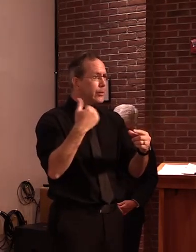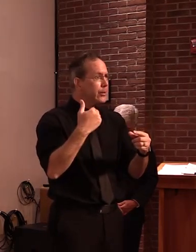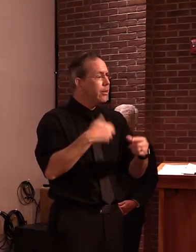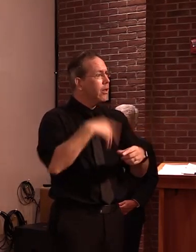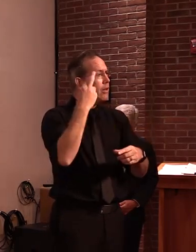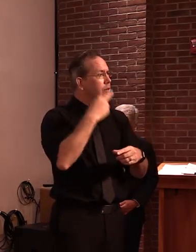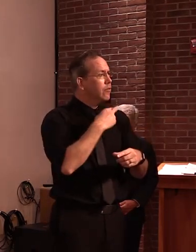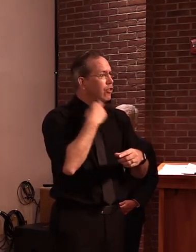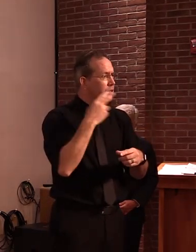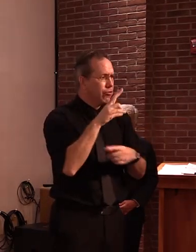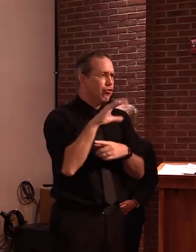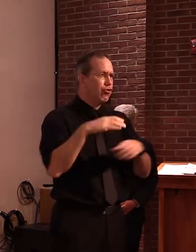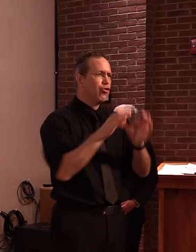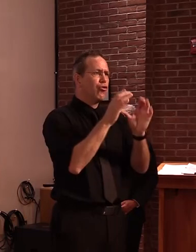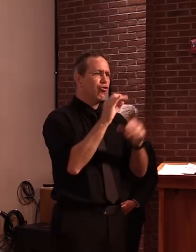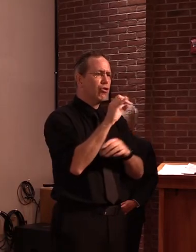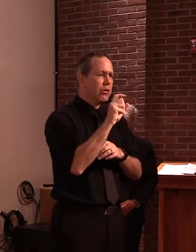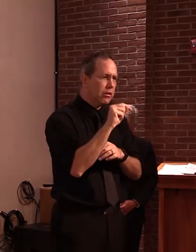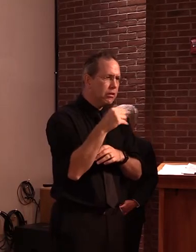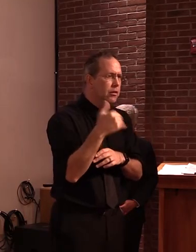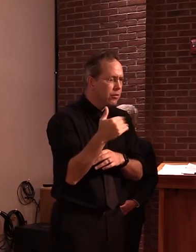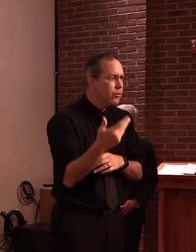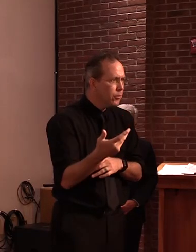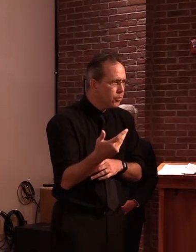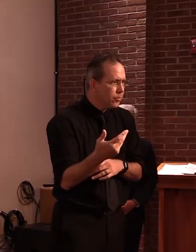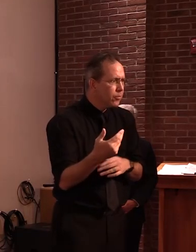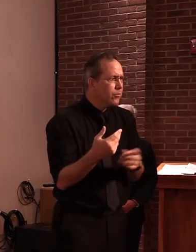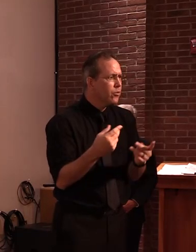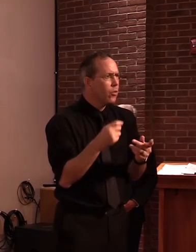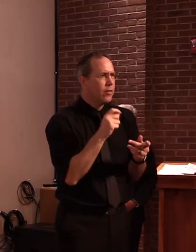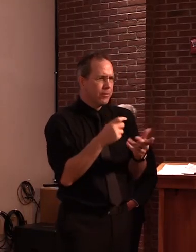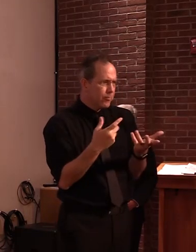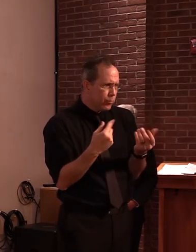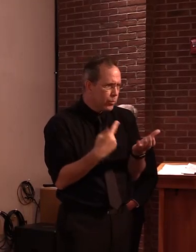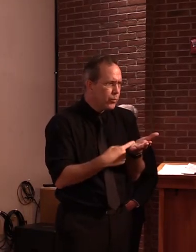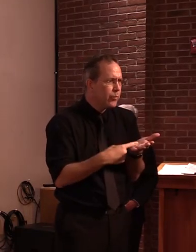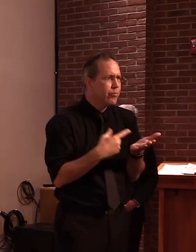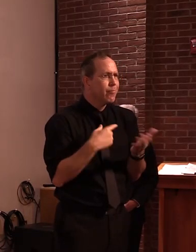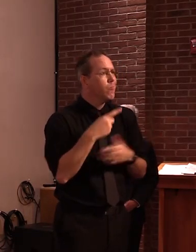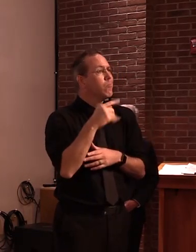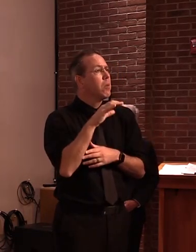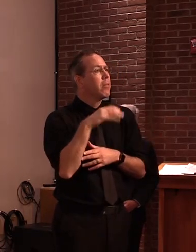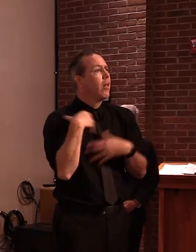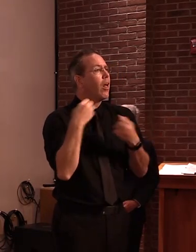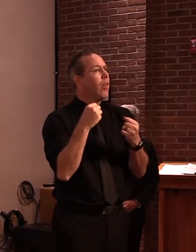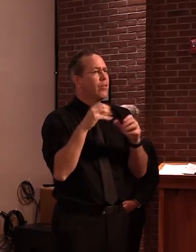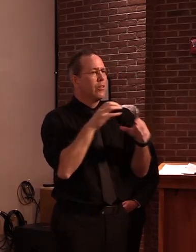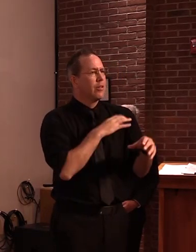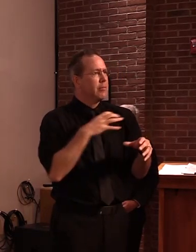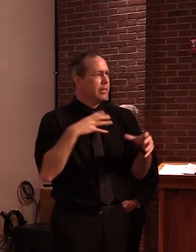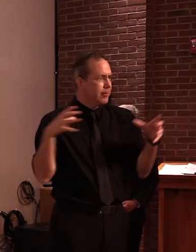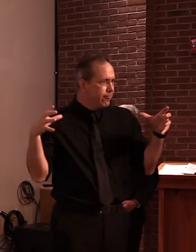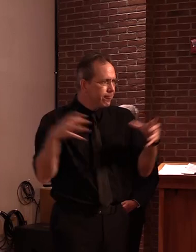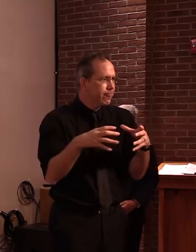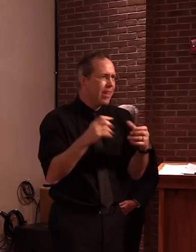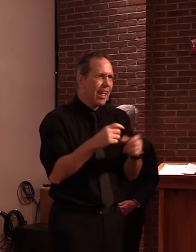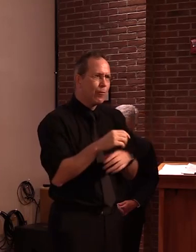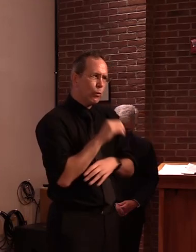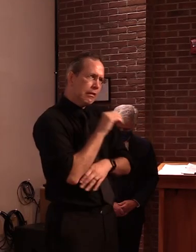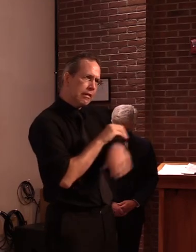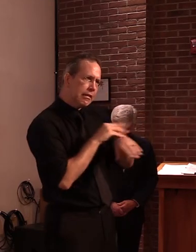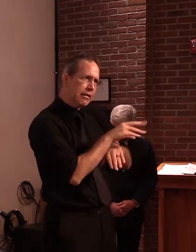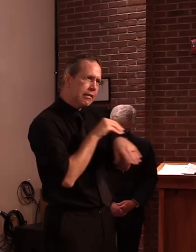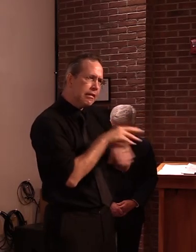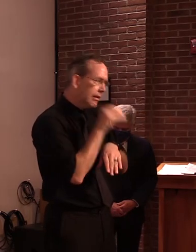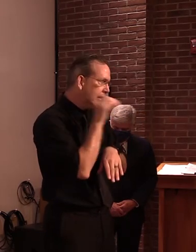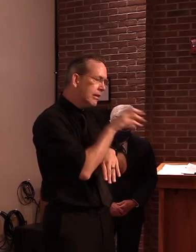of view has to weigh in on all the issues that are occurring to make sure that we keep Vermonters safe and we don't